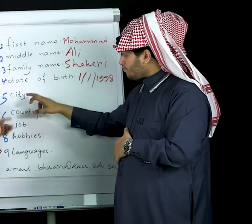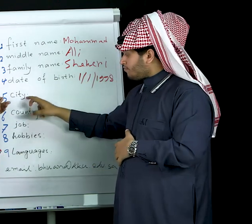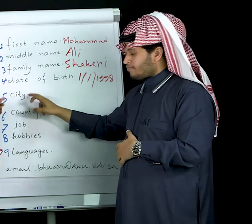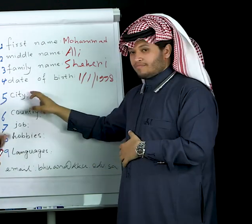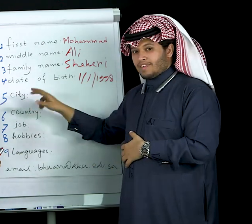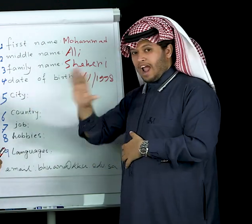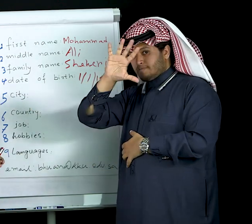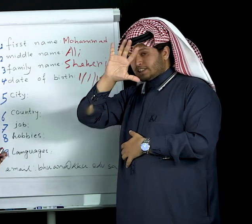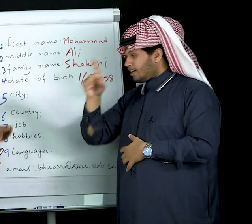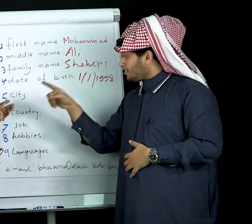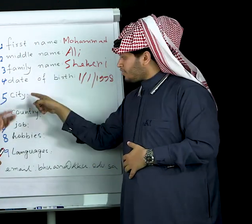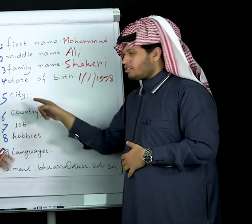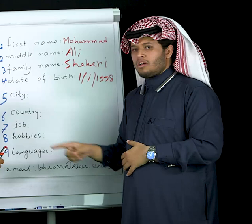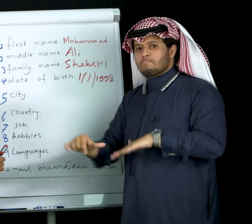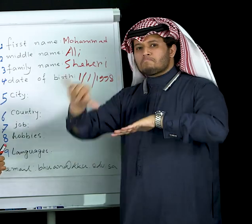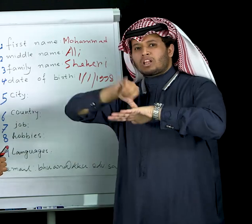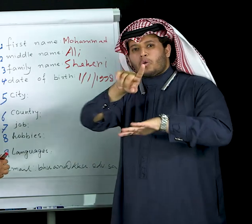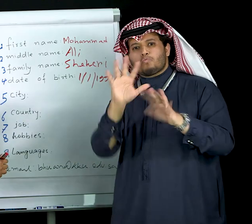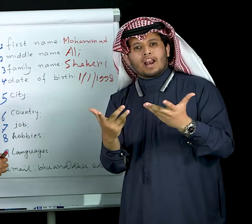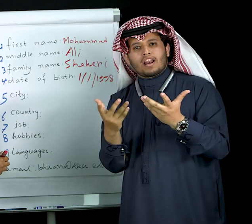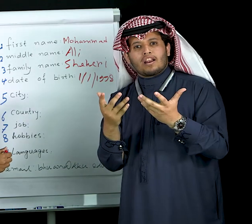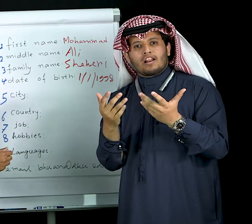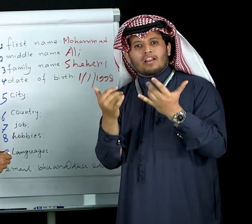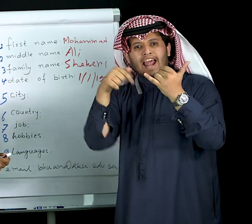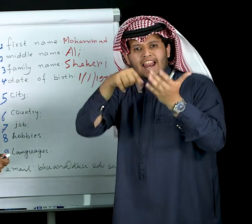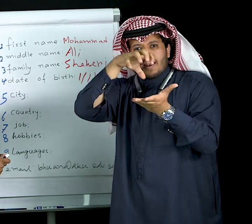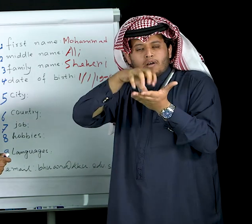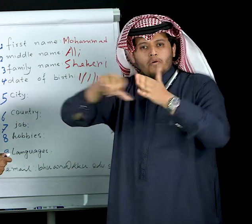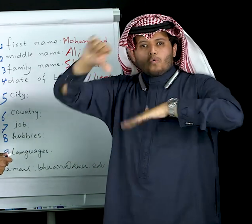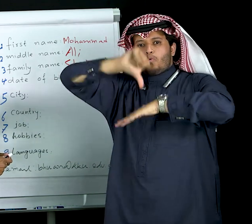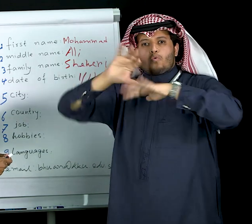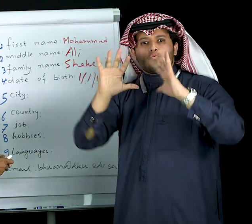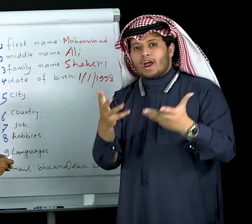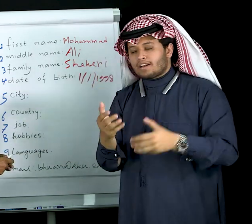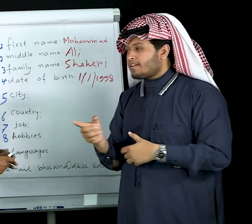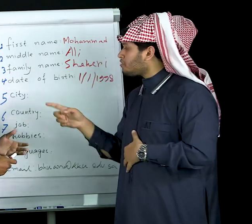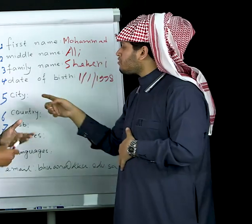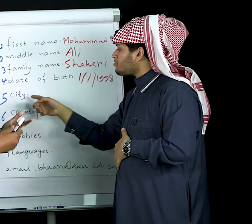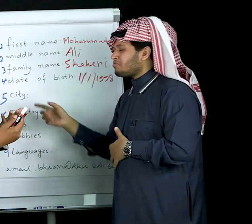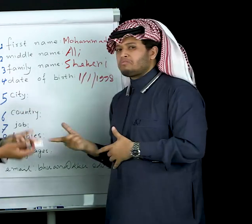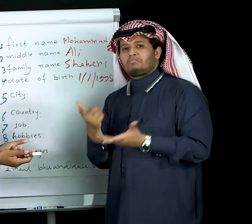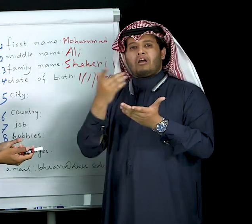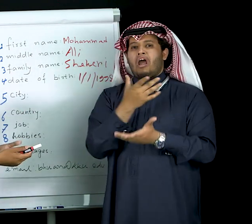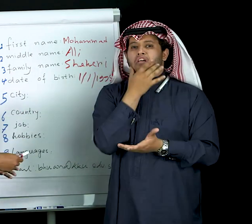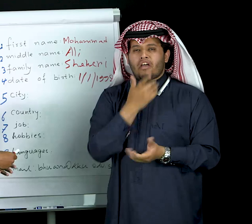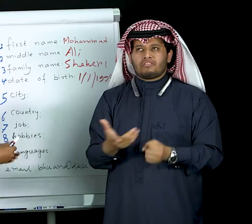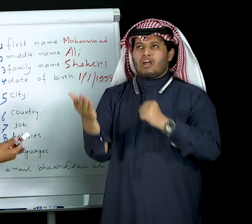Number five, city. City means where do you live? For example, you may live in Abha, you may live in